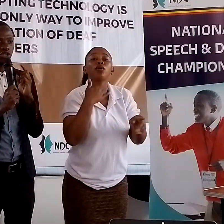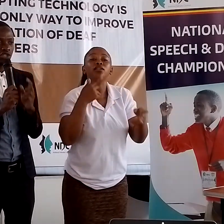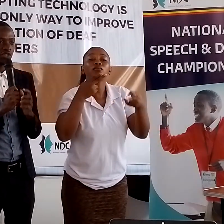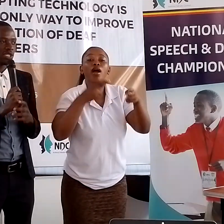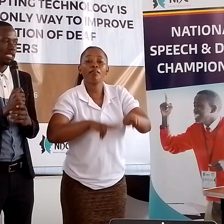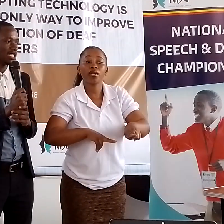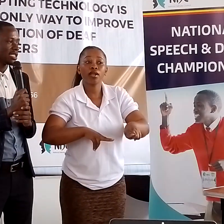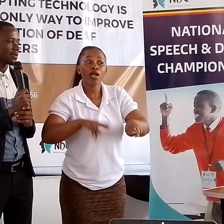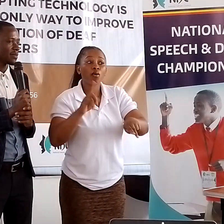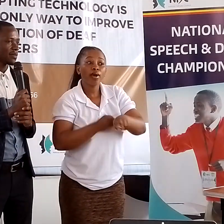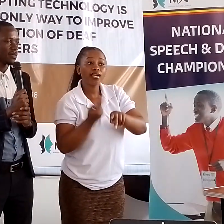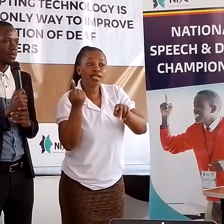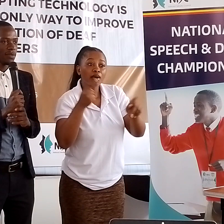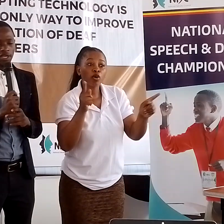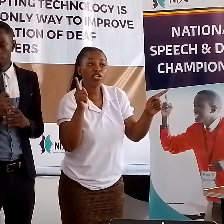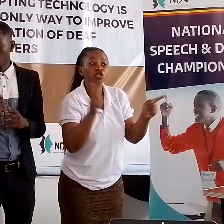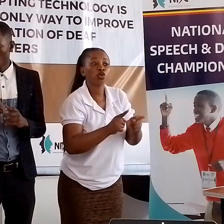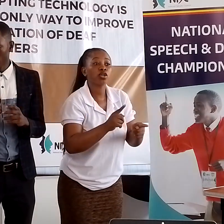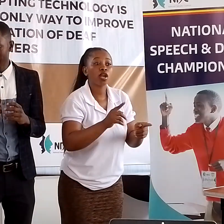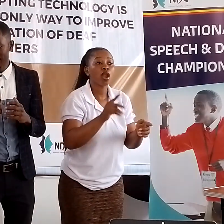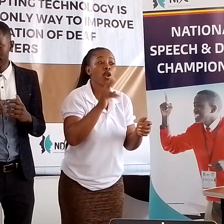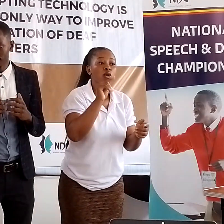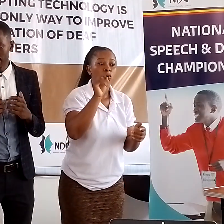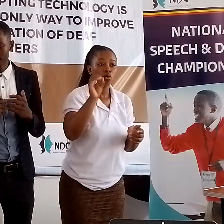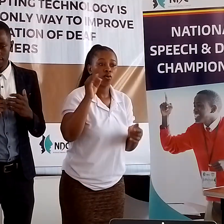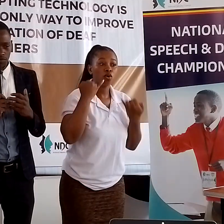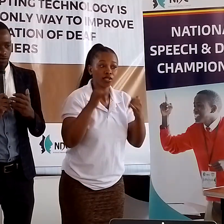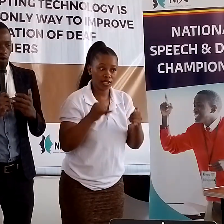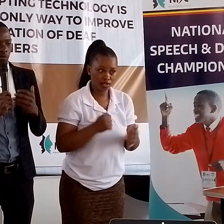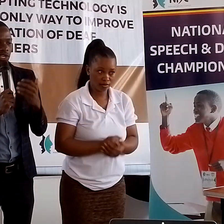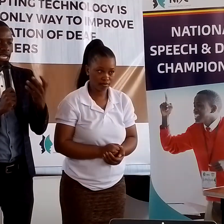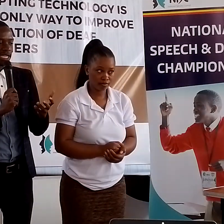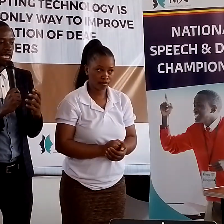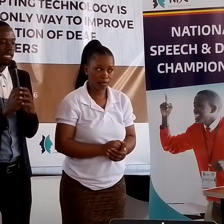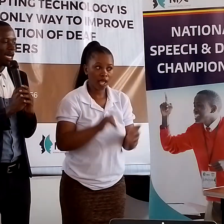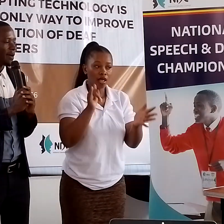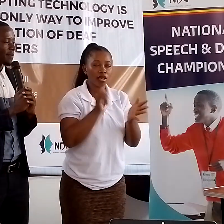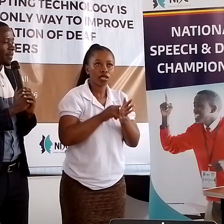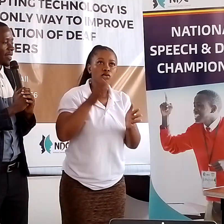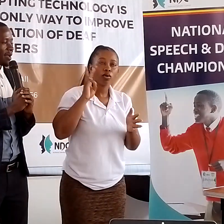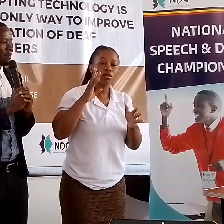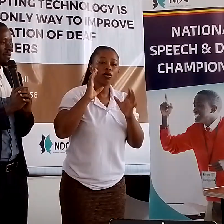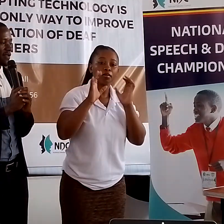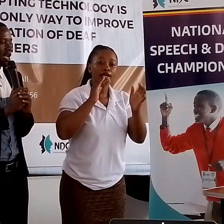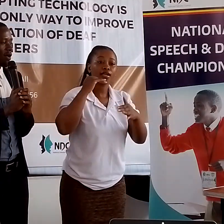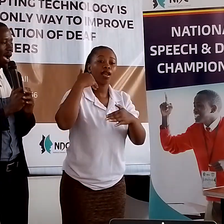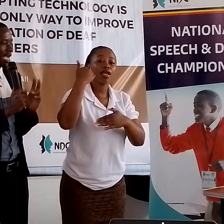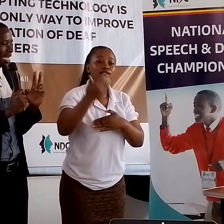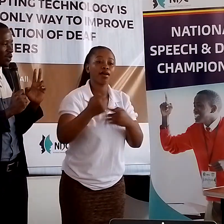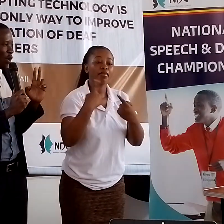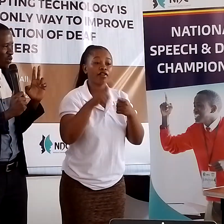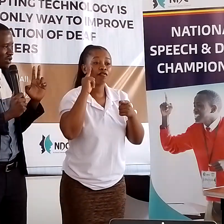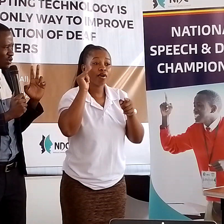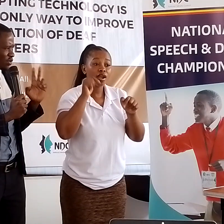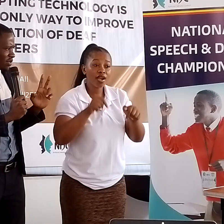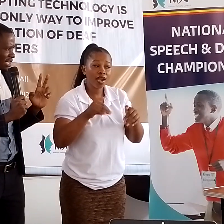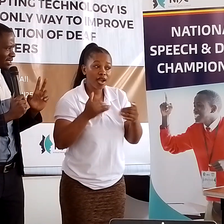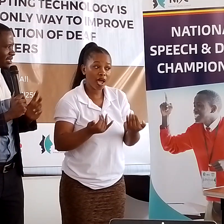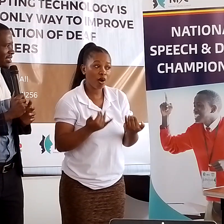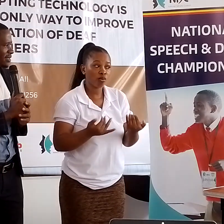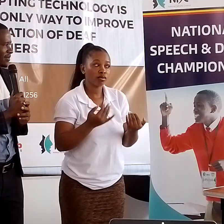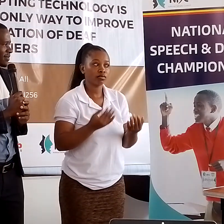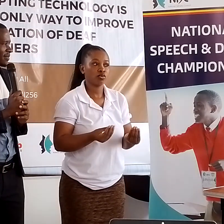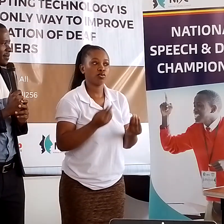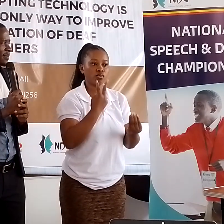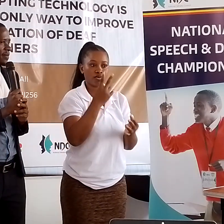came on a short notice. So that maybe we'll communicate later, but for now I can only do two